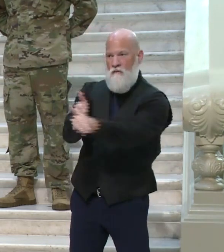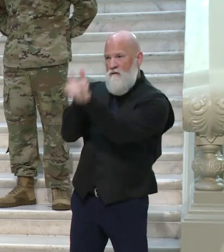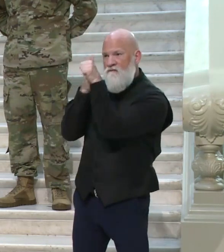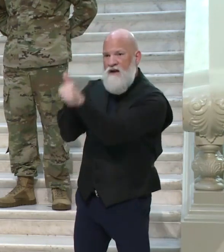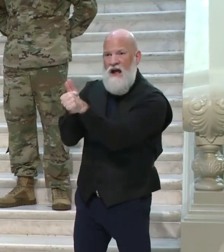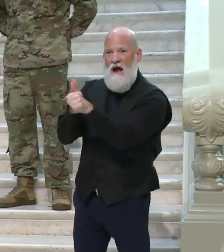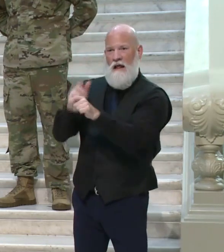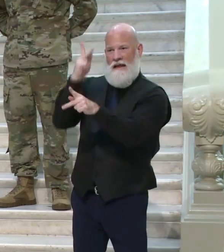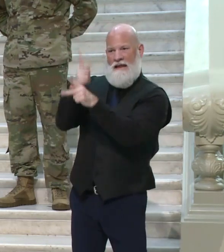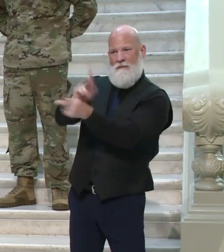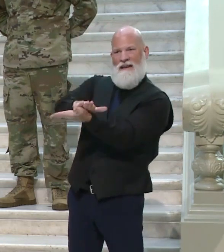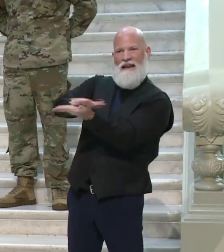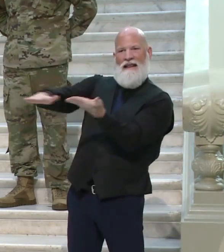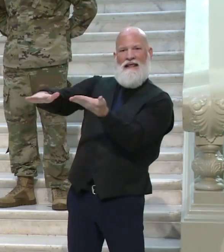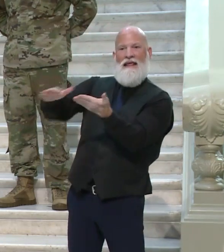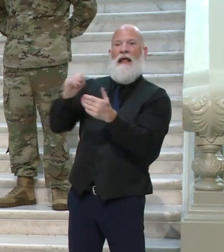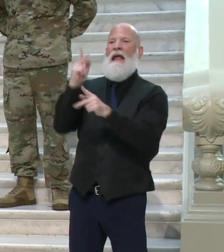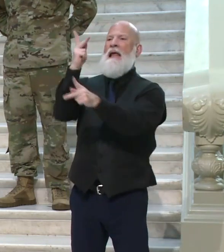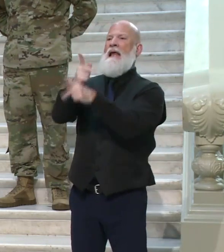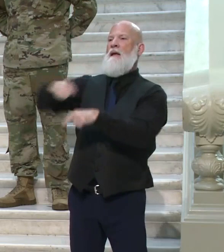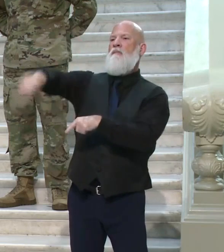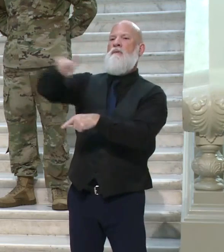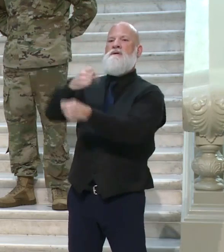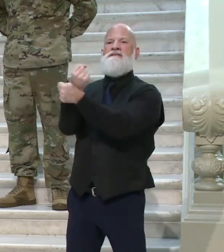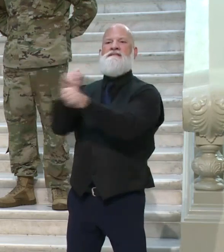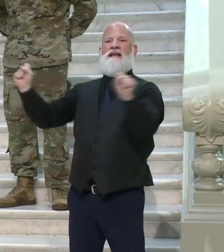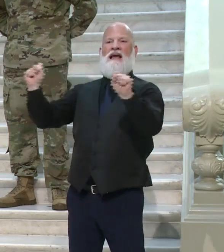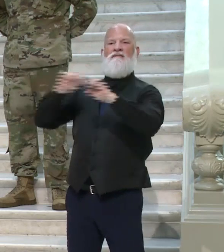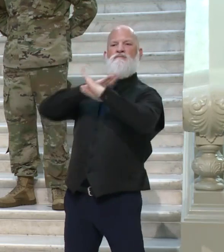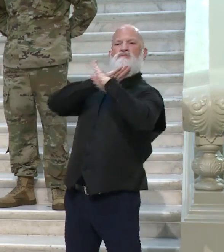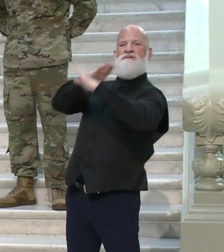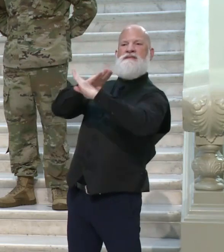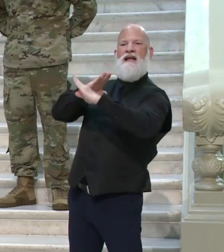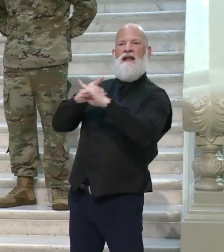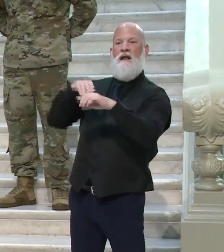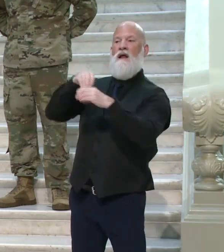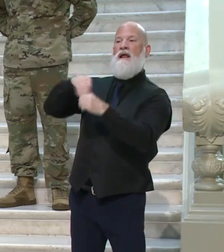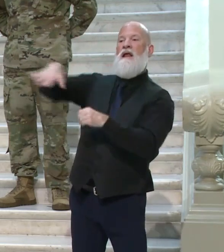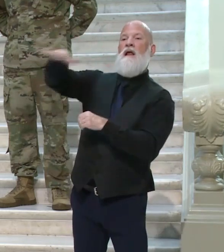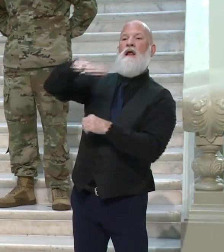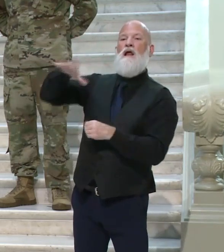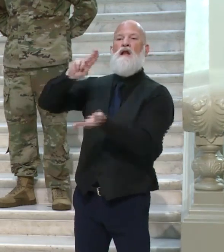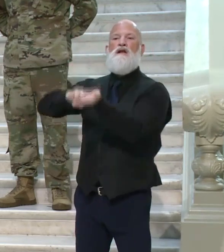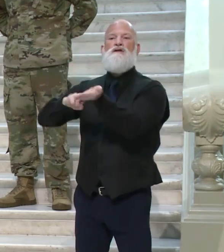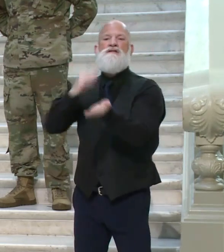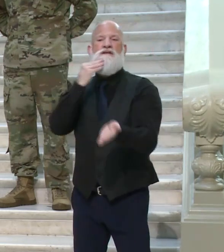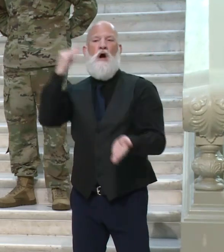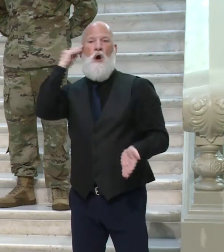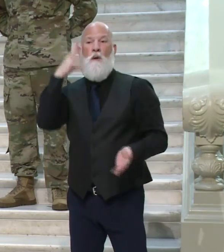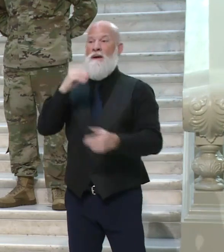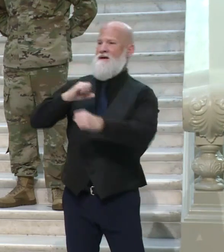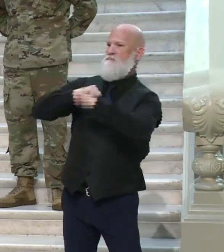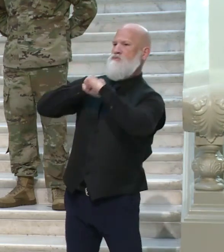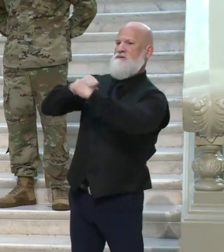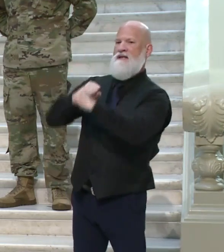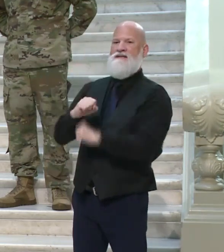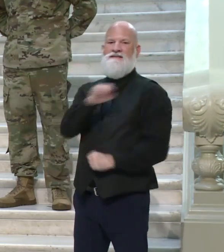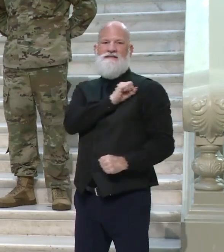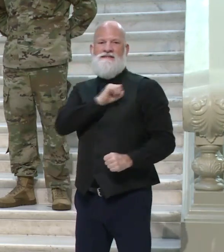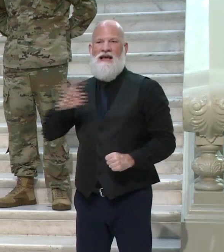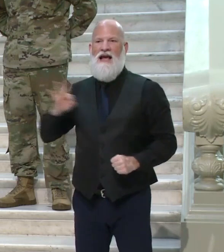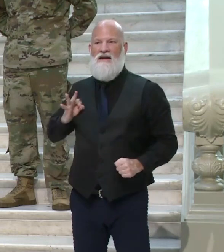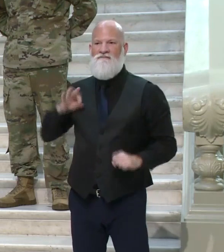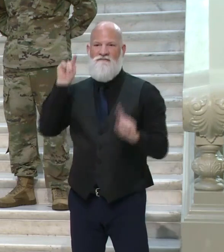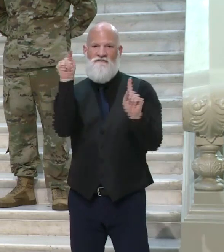safeguard residents as well as staff. The department is also publishing reports every Monday through Friday to